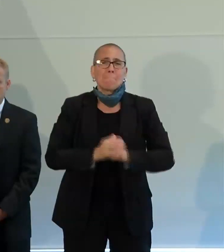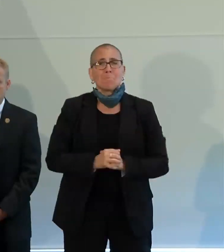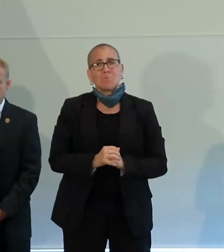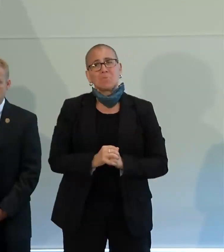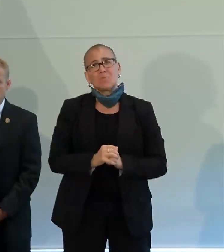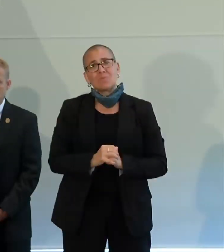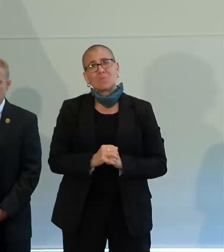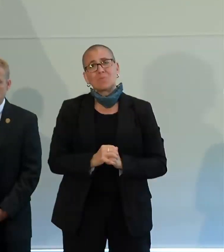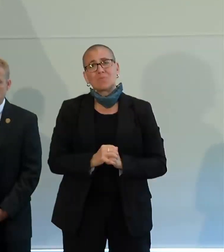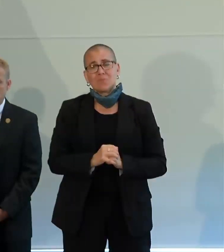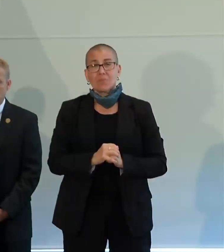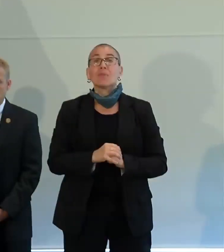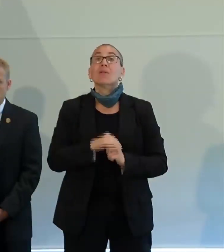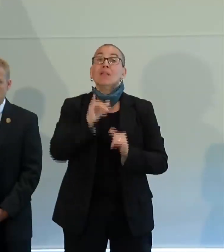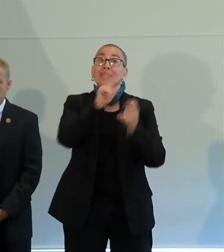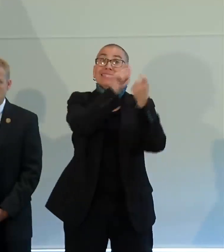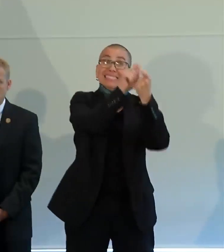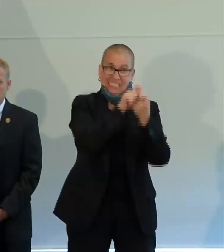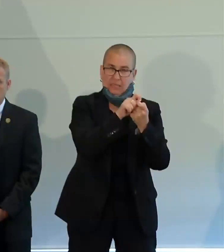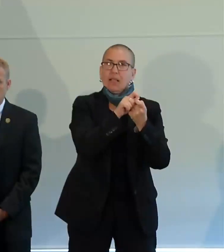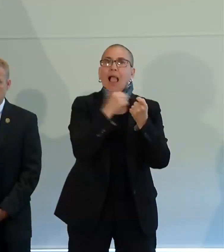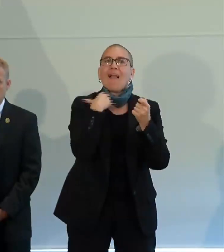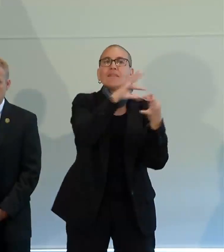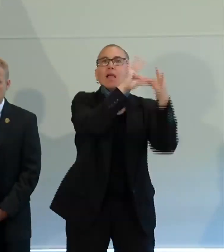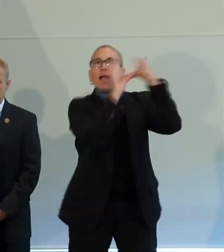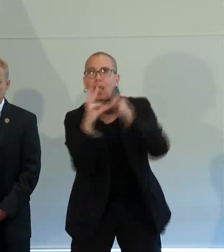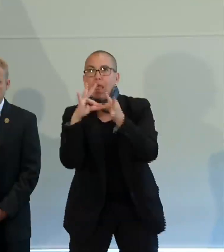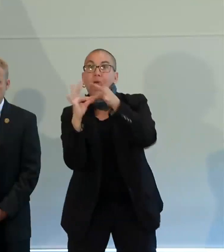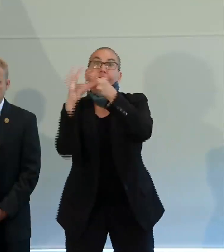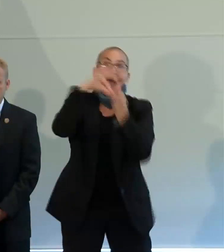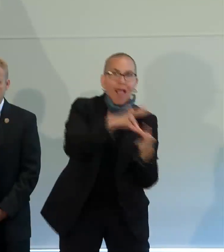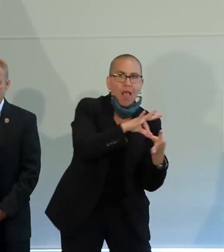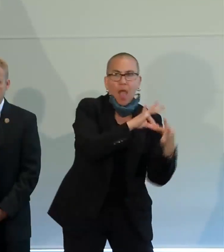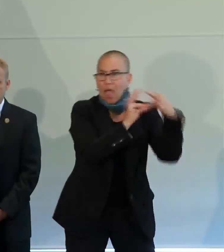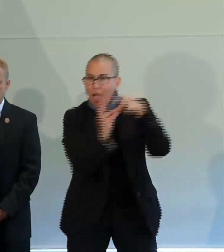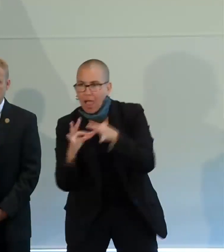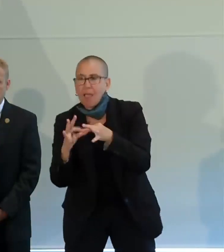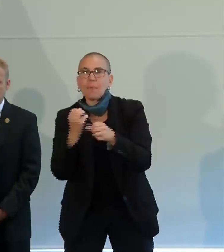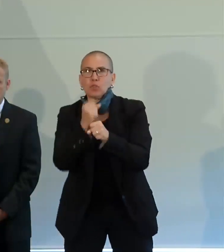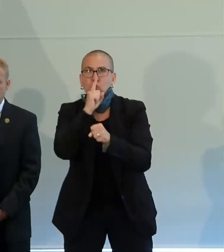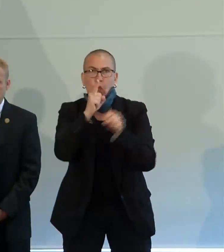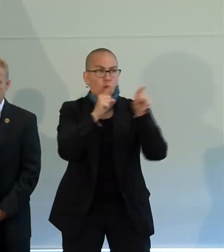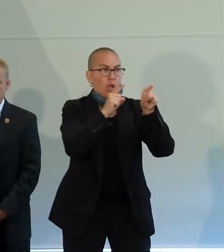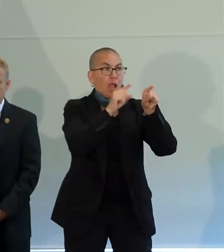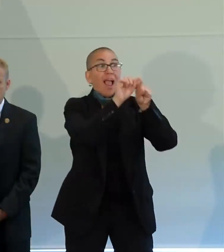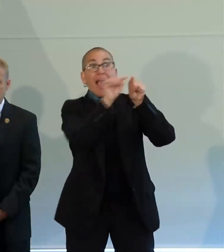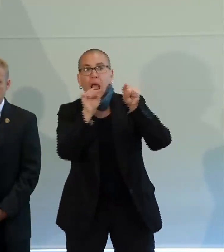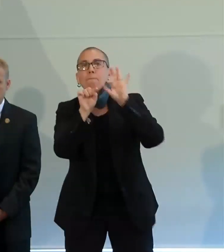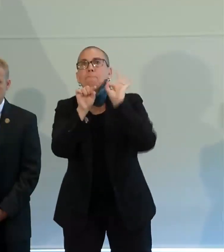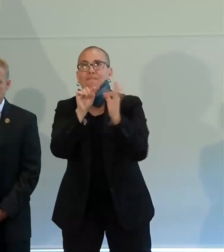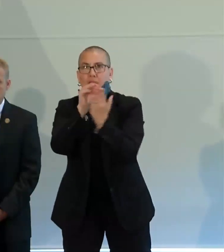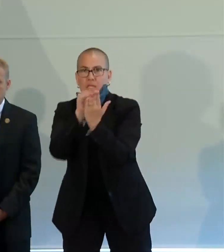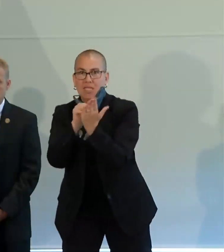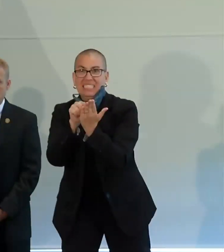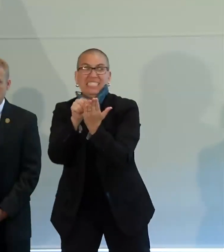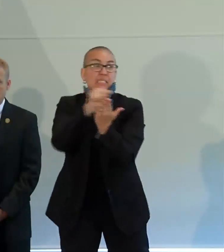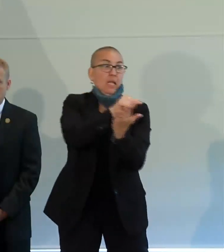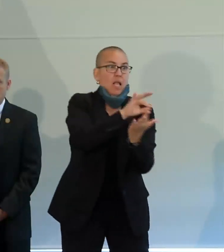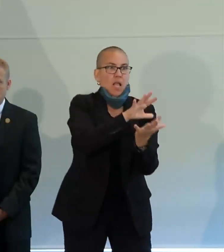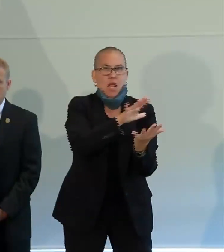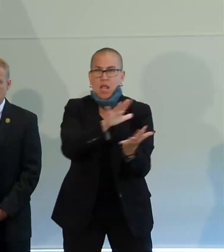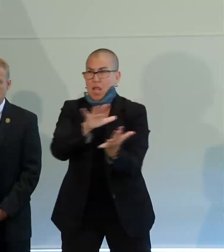the prosecutorial chain must be strong. It needs to be strong because trying this case will not be an easy